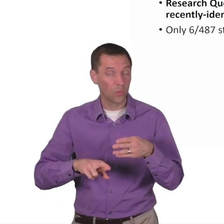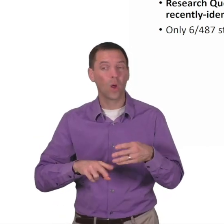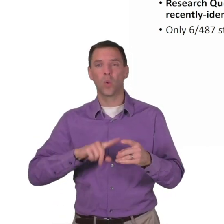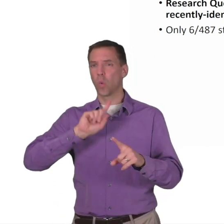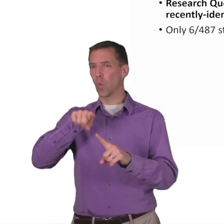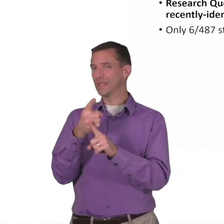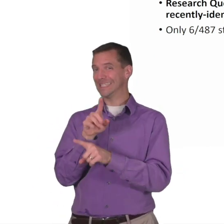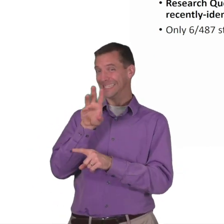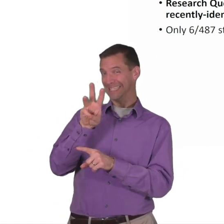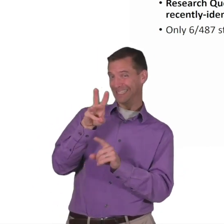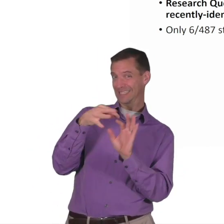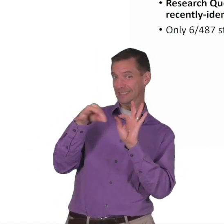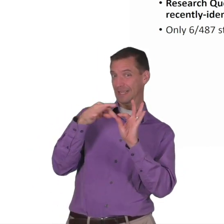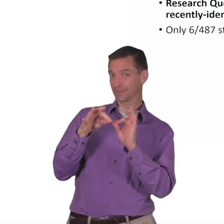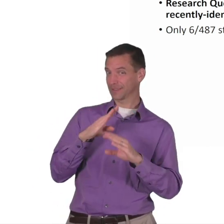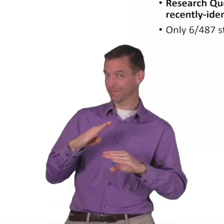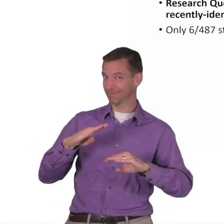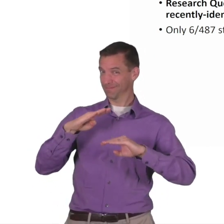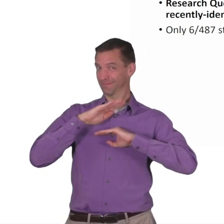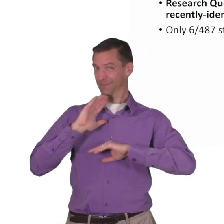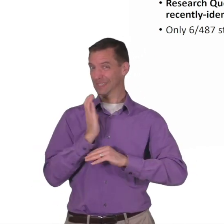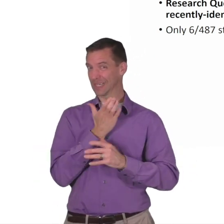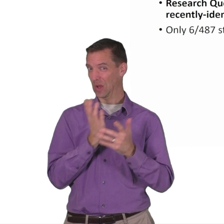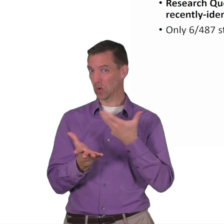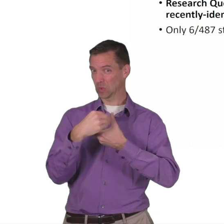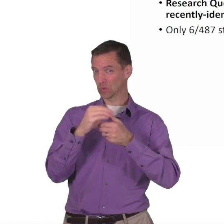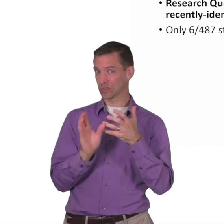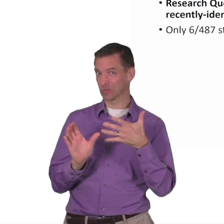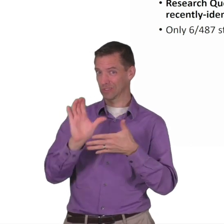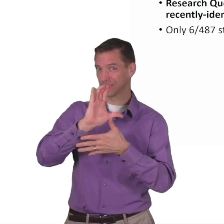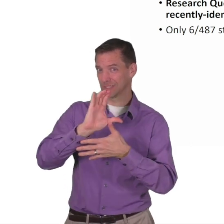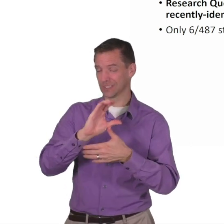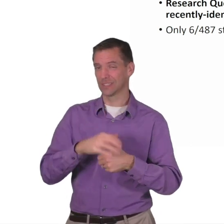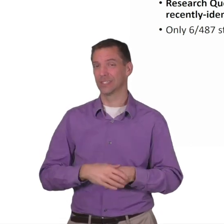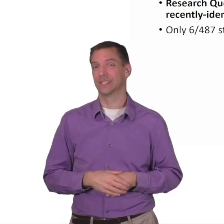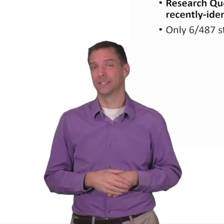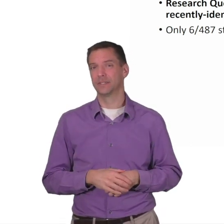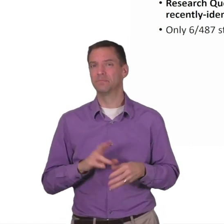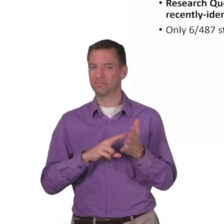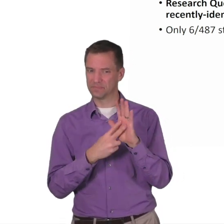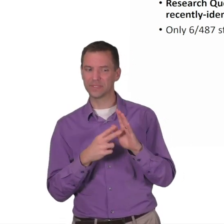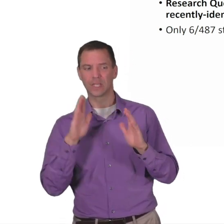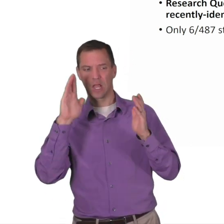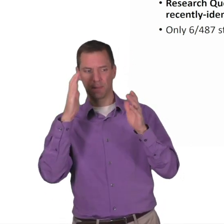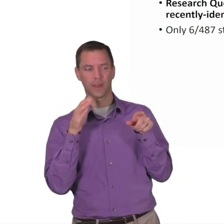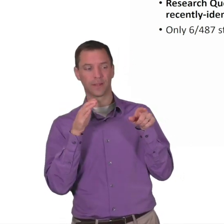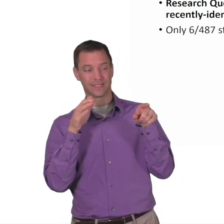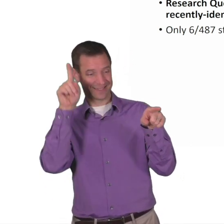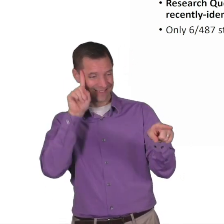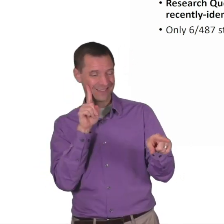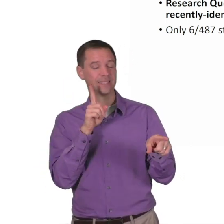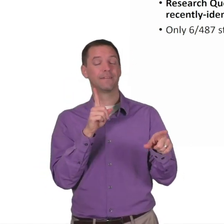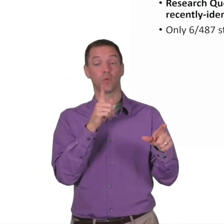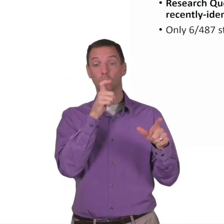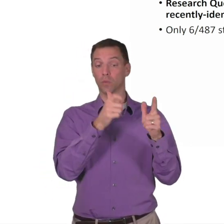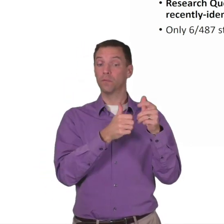The first result is that only 6 statements met our inclusion criteria. In other words, only 6